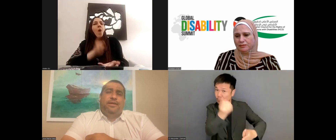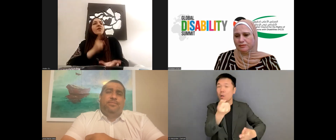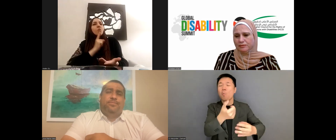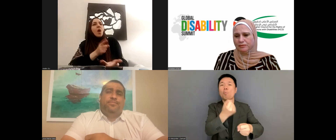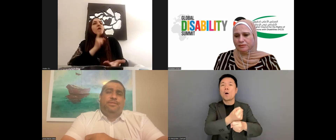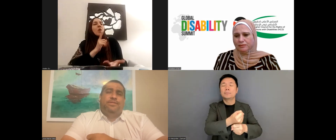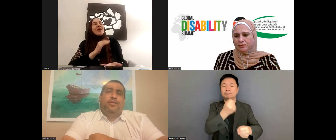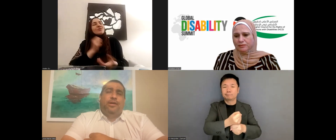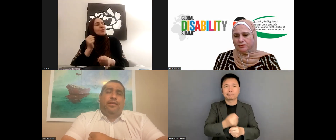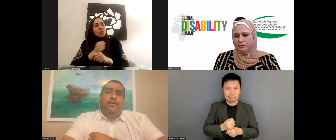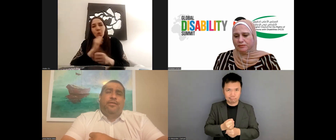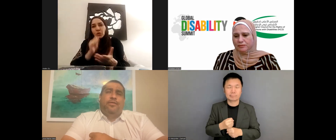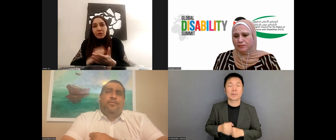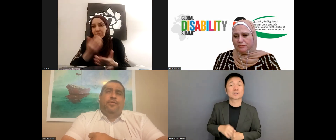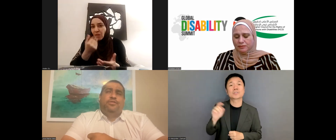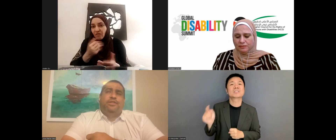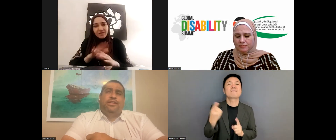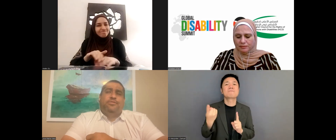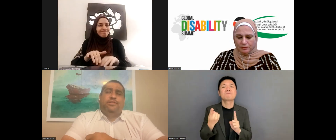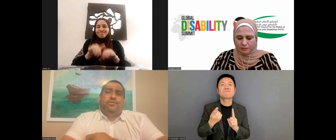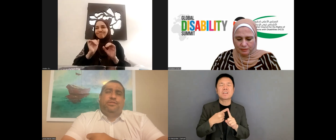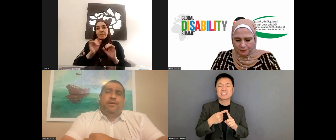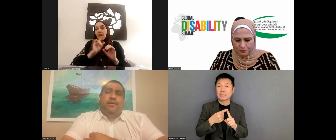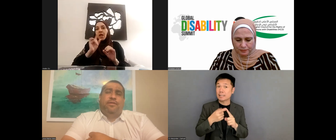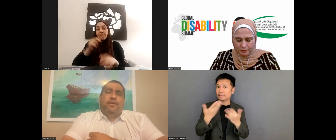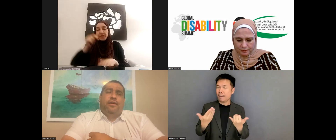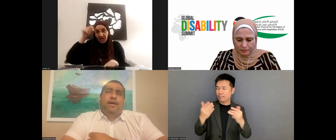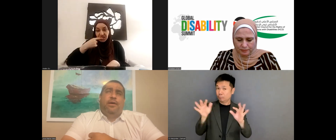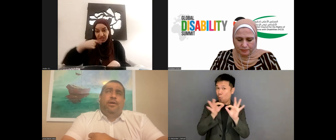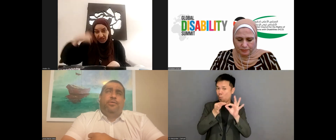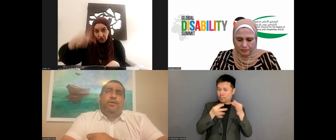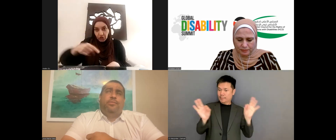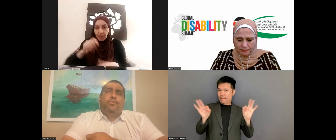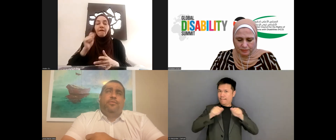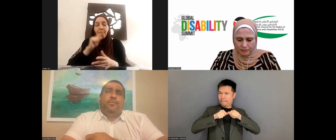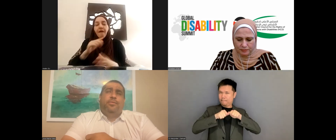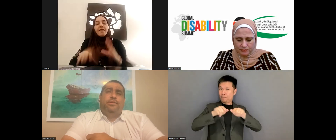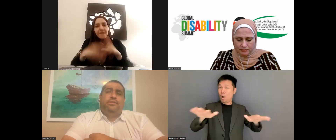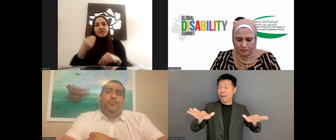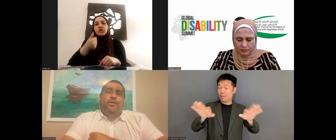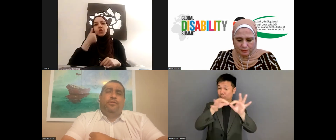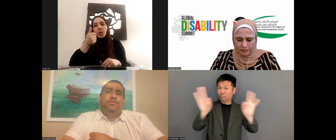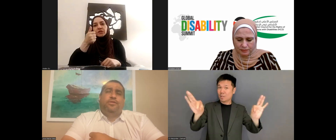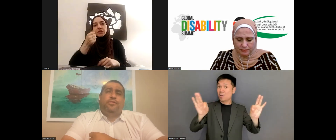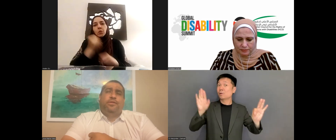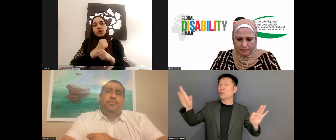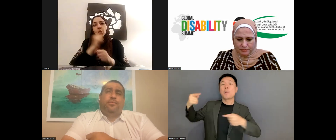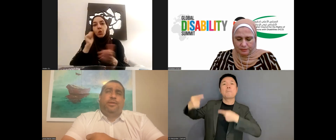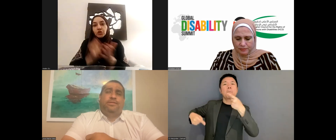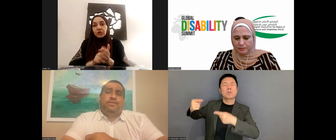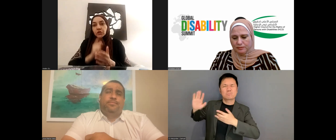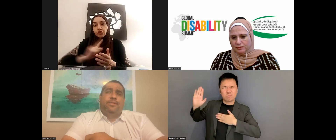first slogan for the GDS 2025. How are we going to move from political will to